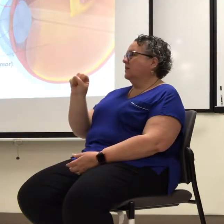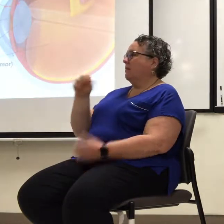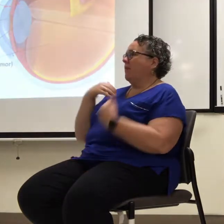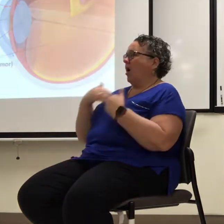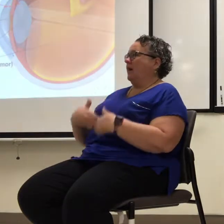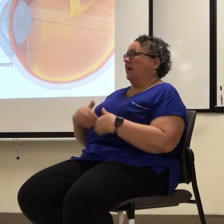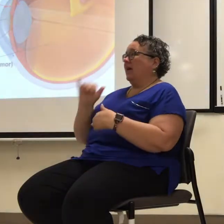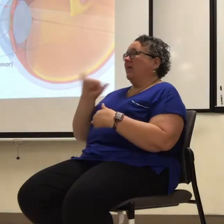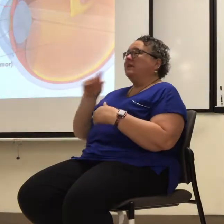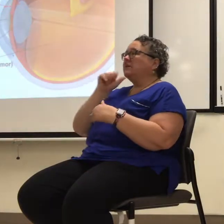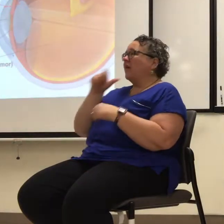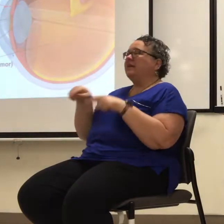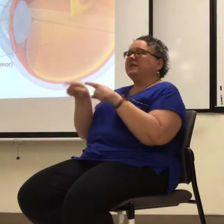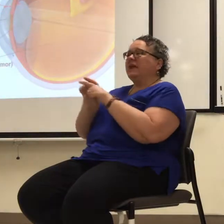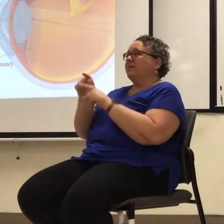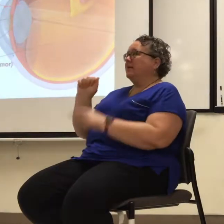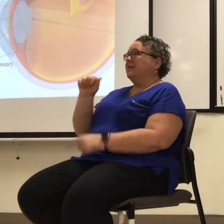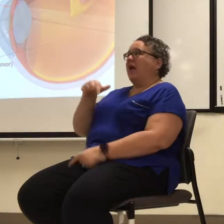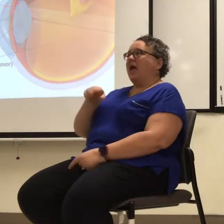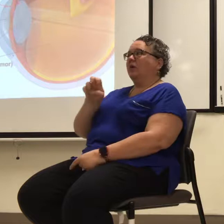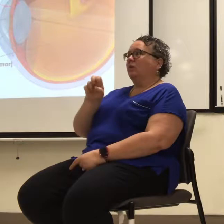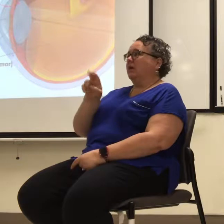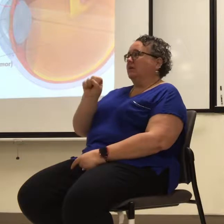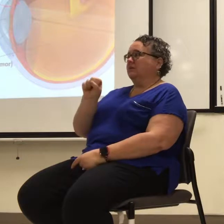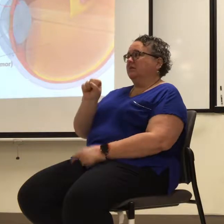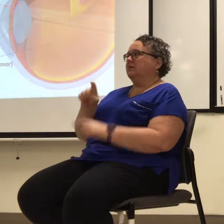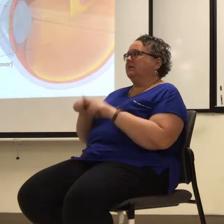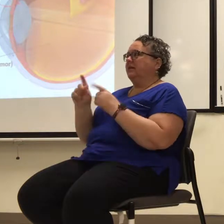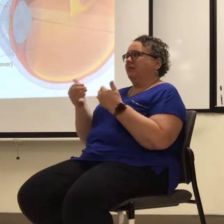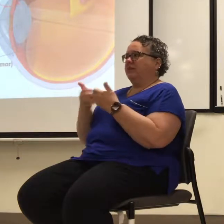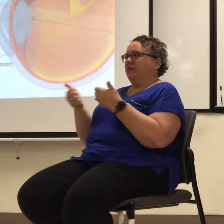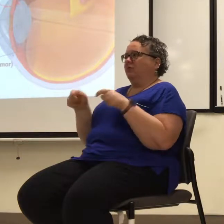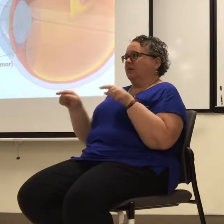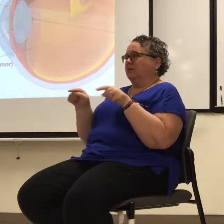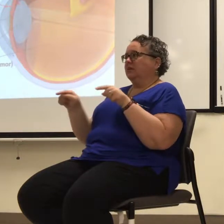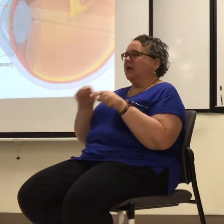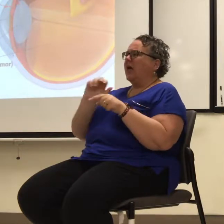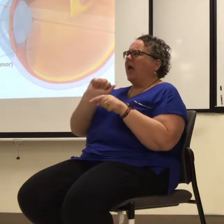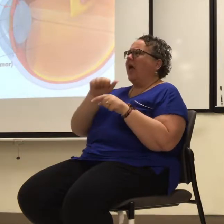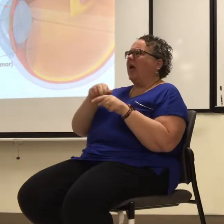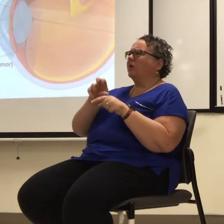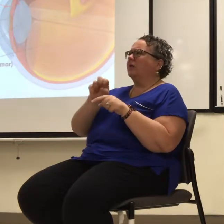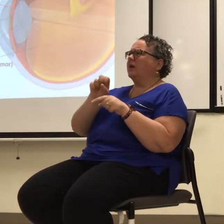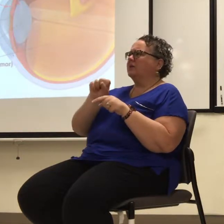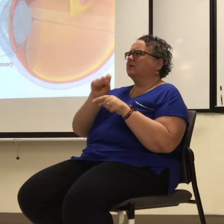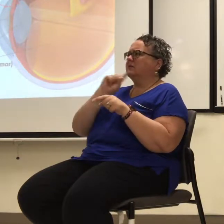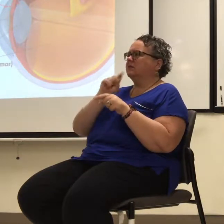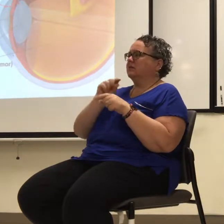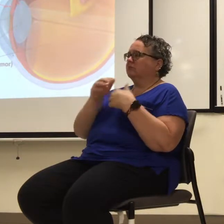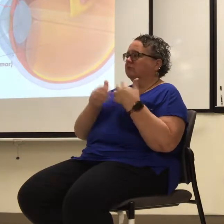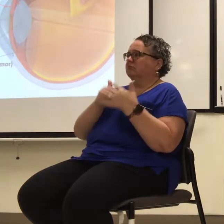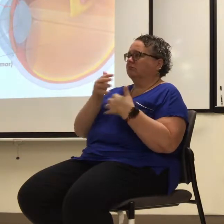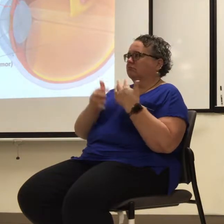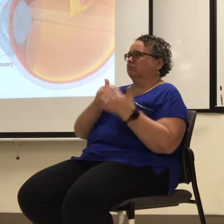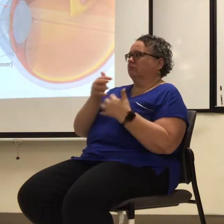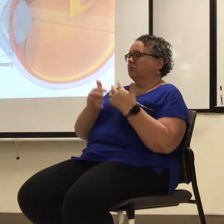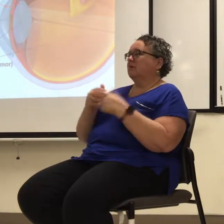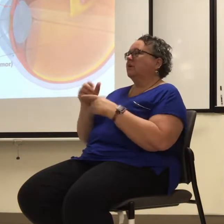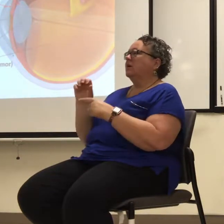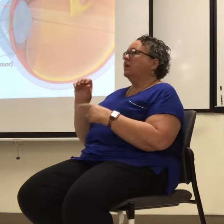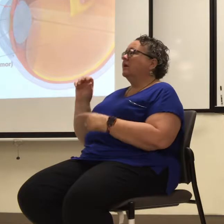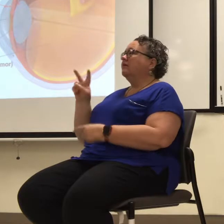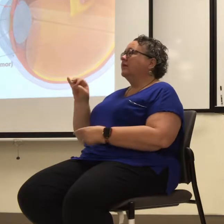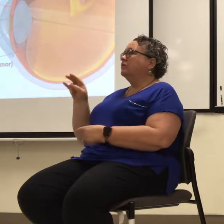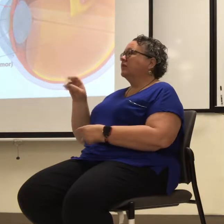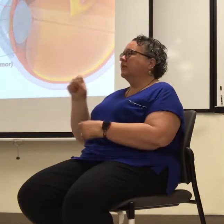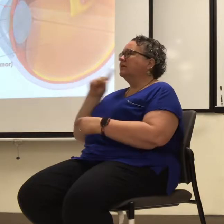Not the same as the aqueous humor where it circulates, it just kind of stays there. It provides intraocular pressure, which